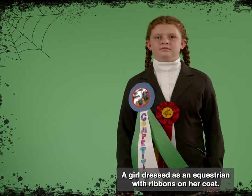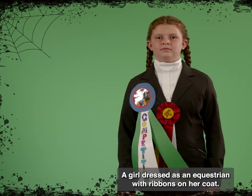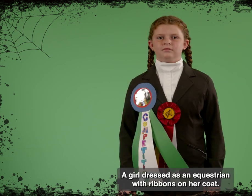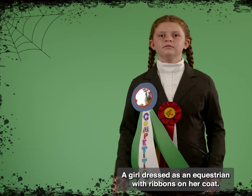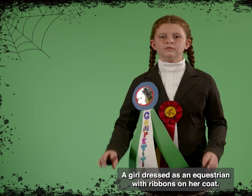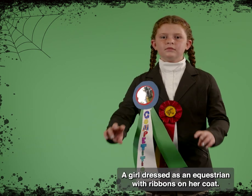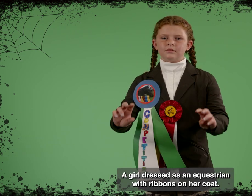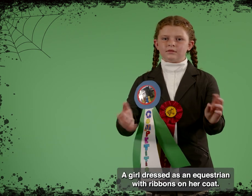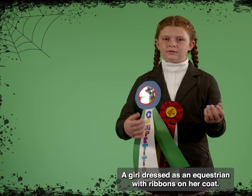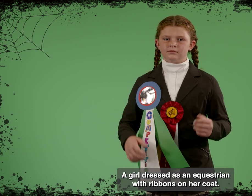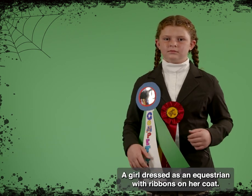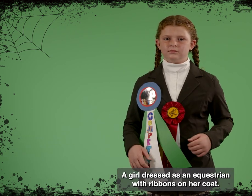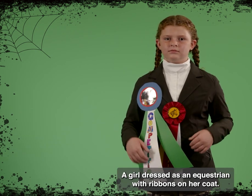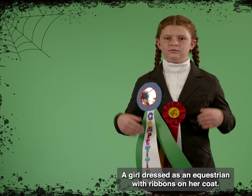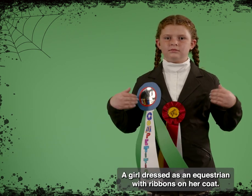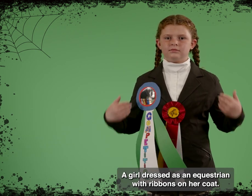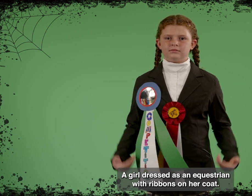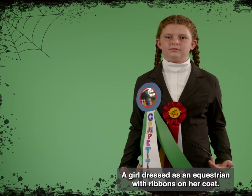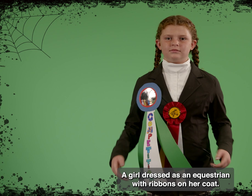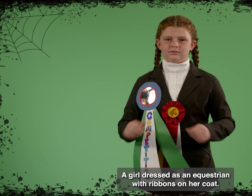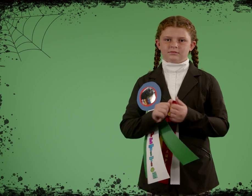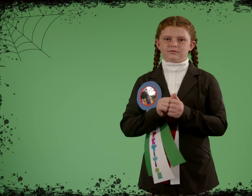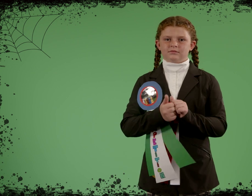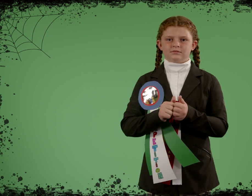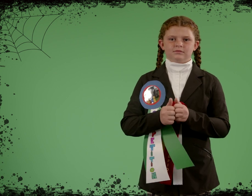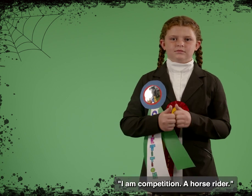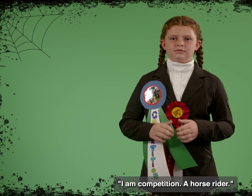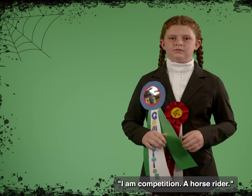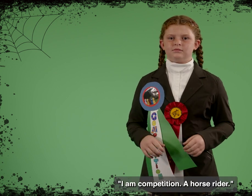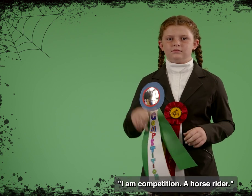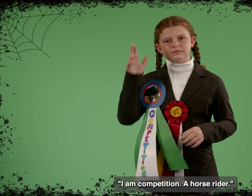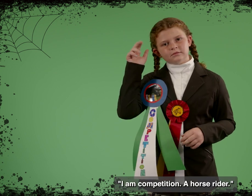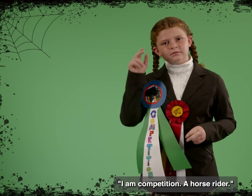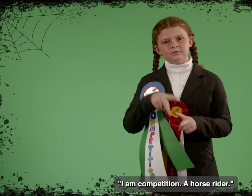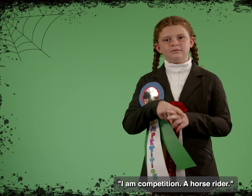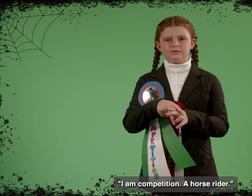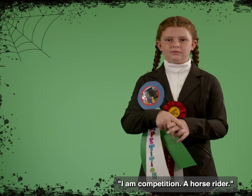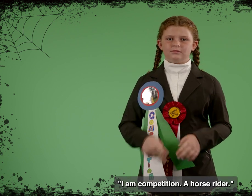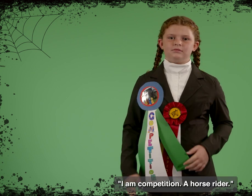A girl dressed as an equestrian with ribbons on her coat. I am competition, a horse